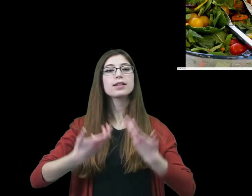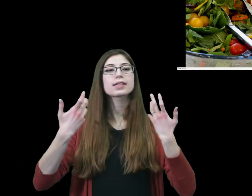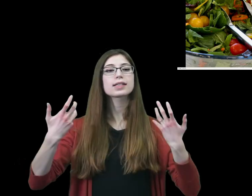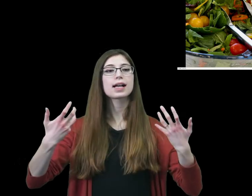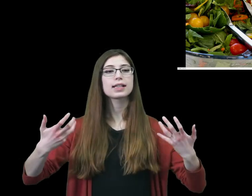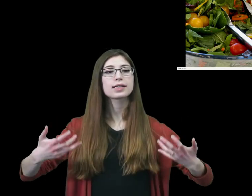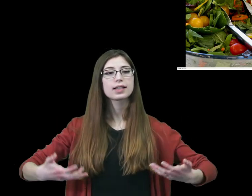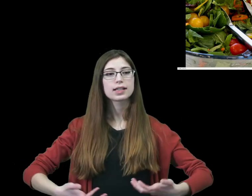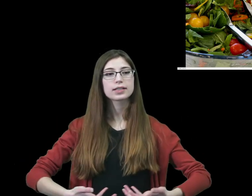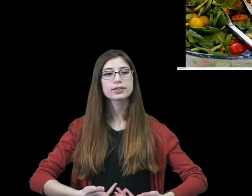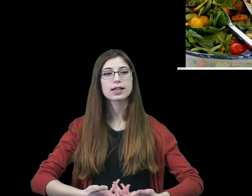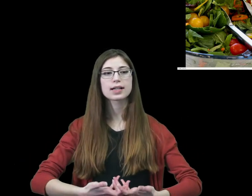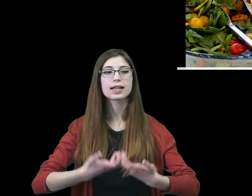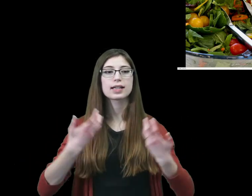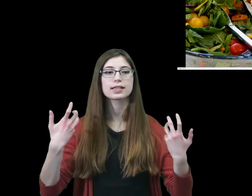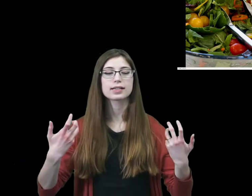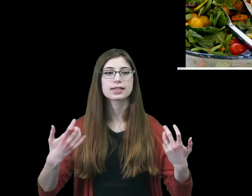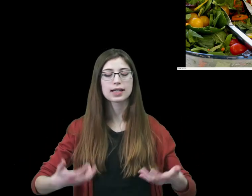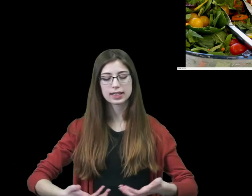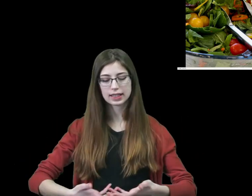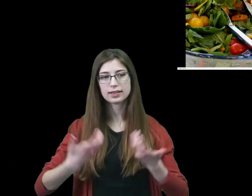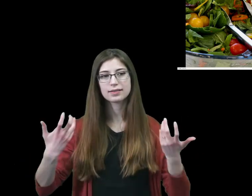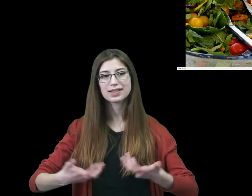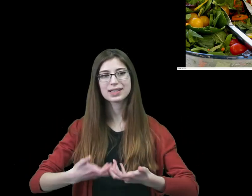the salad, interlock again, and toss the salad again. Salad.